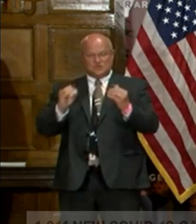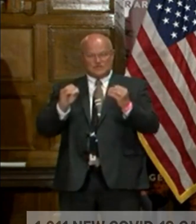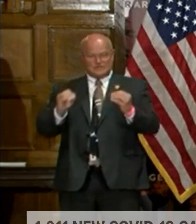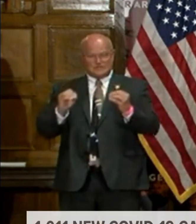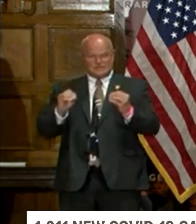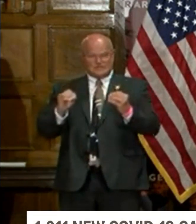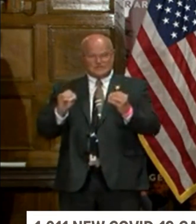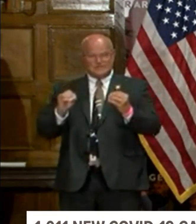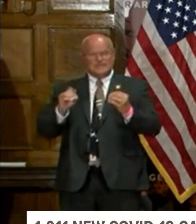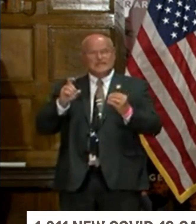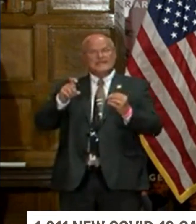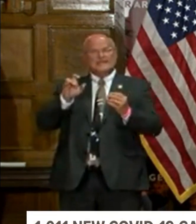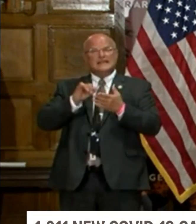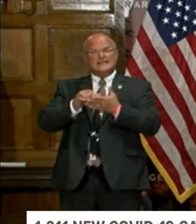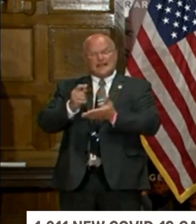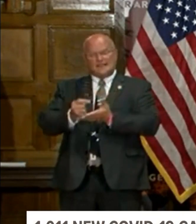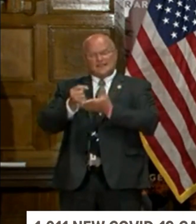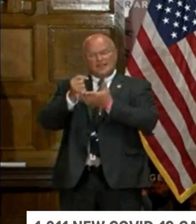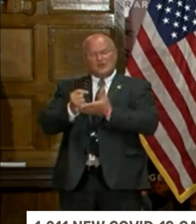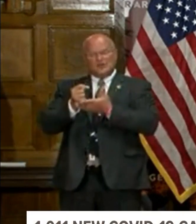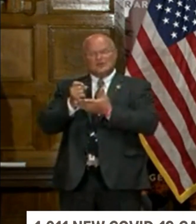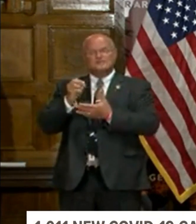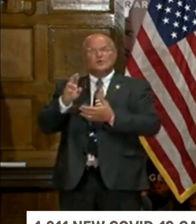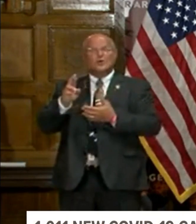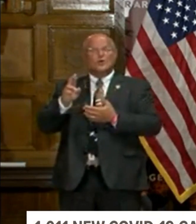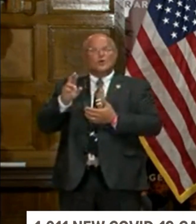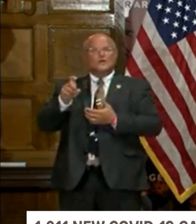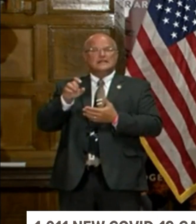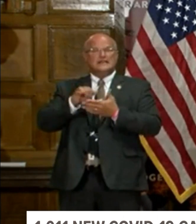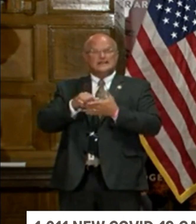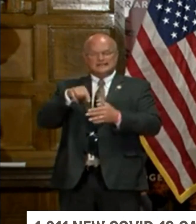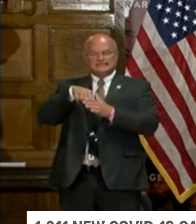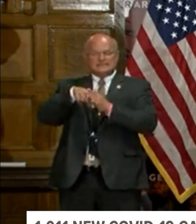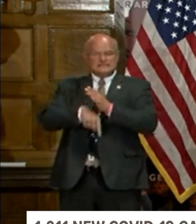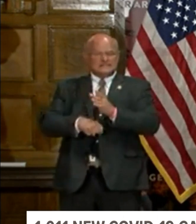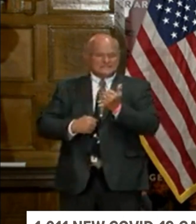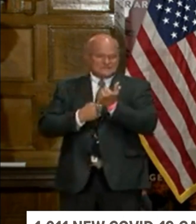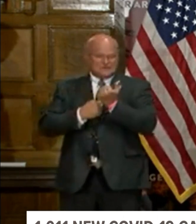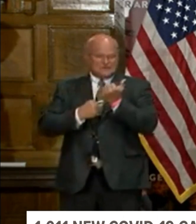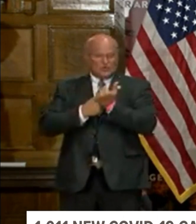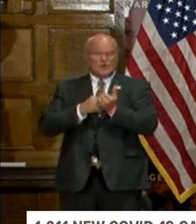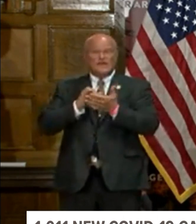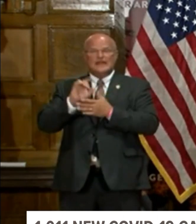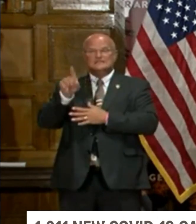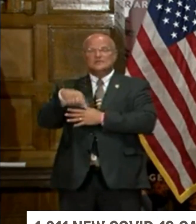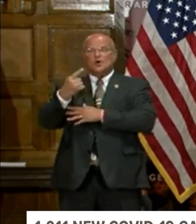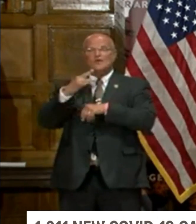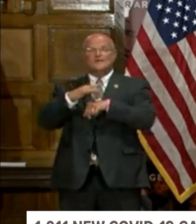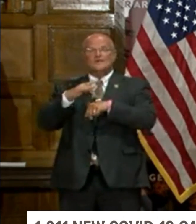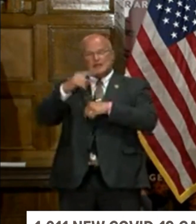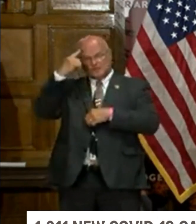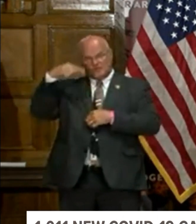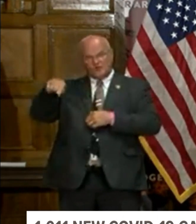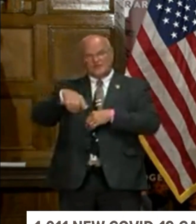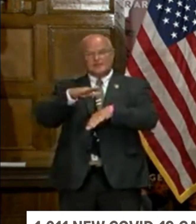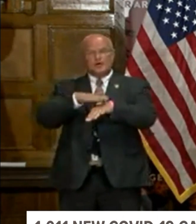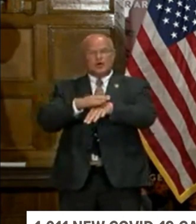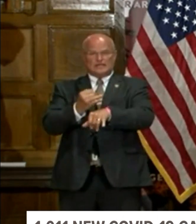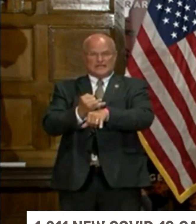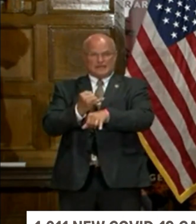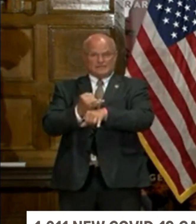who need those therapies, or who need that intensive support that is only available to them on